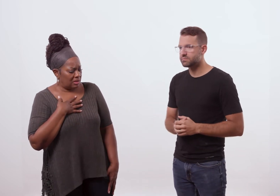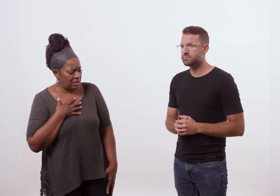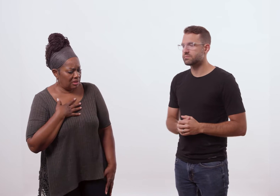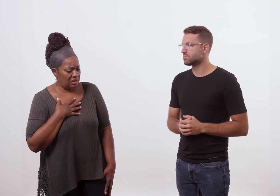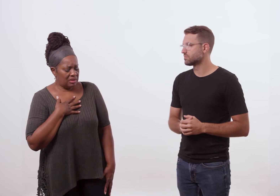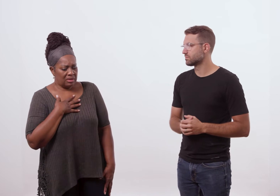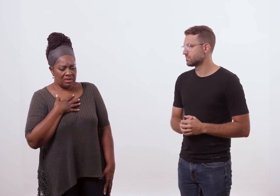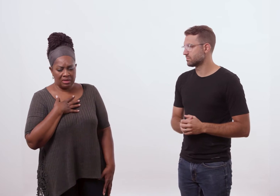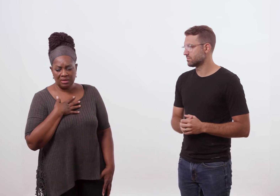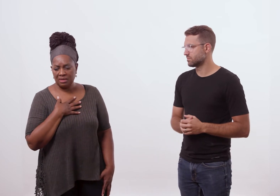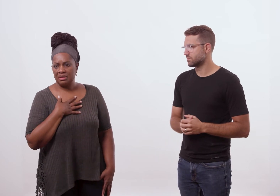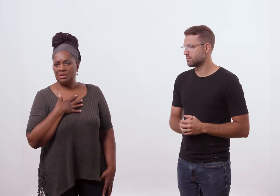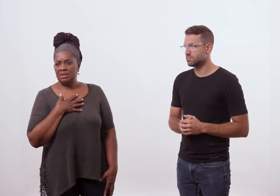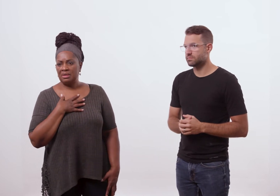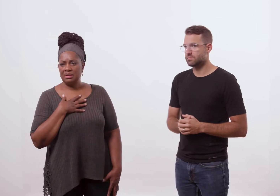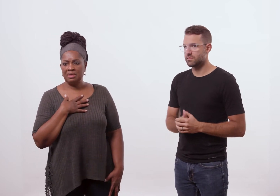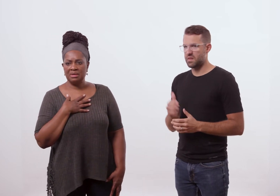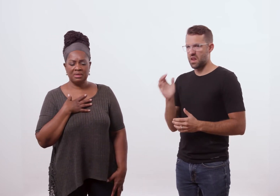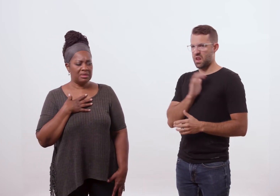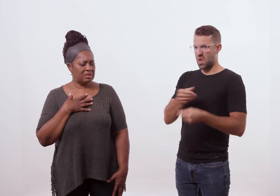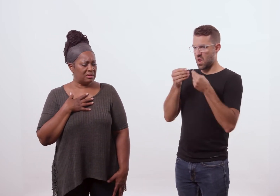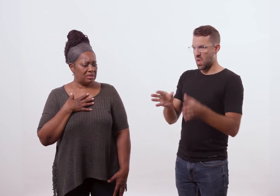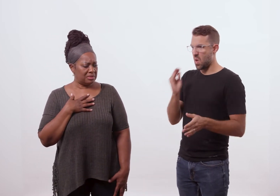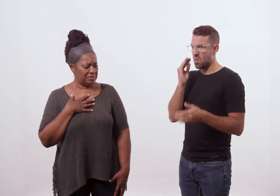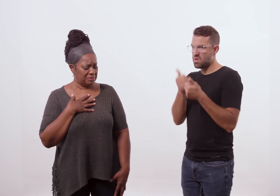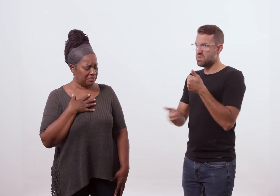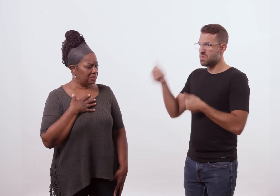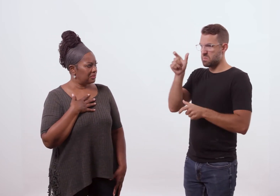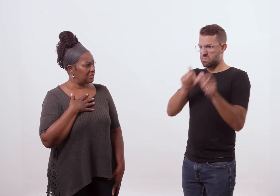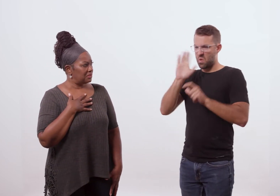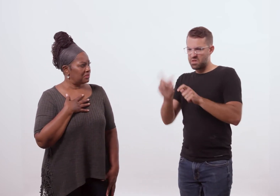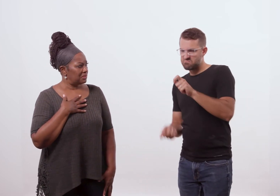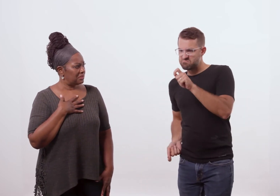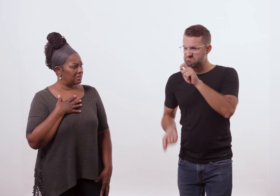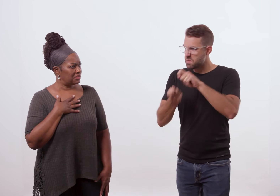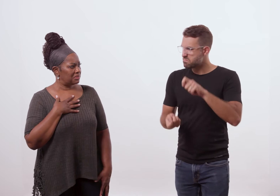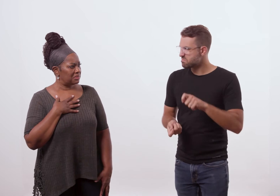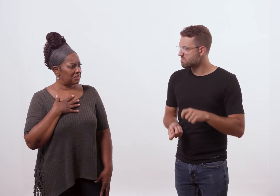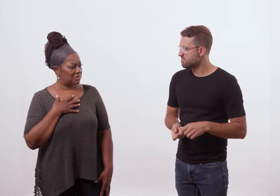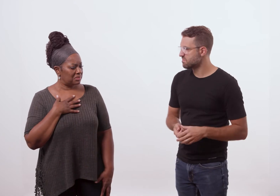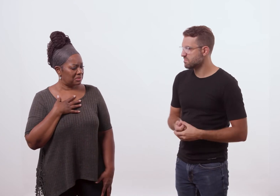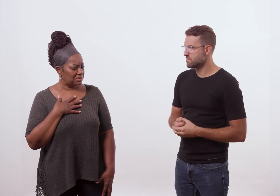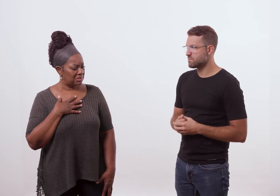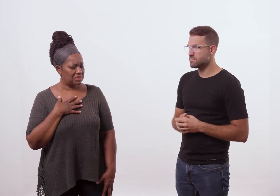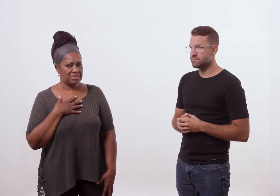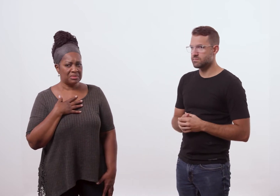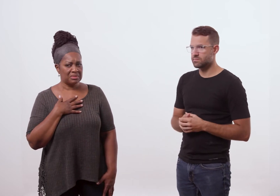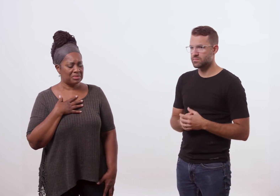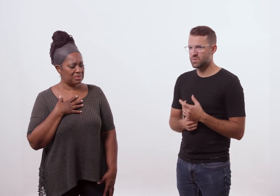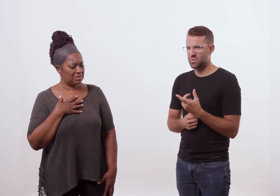By the lost dwelling of the High Ones, you'll pay for this! How's that? What? You dare profane